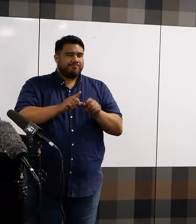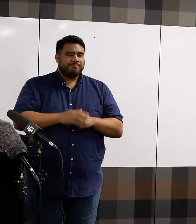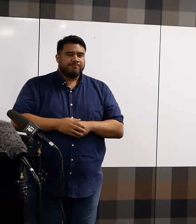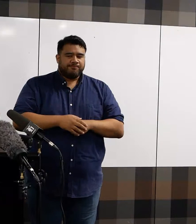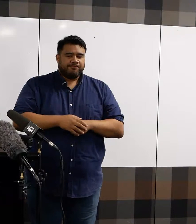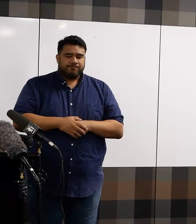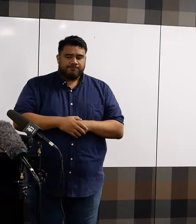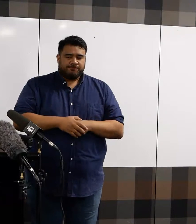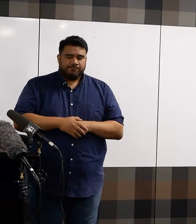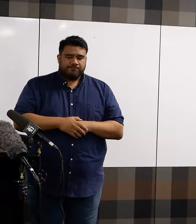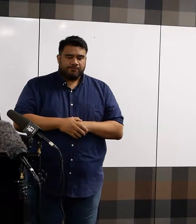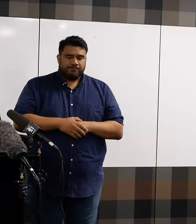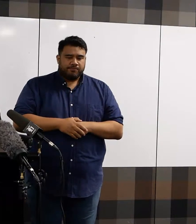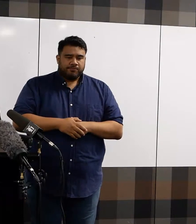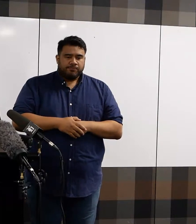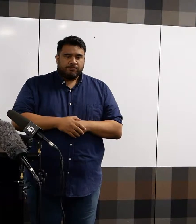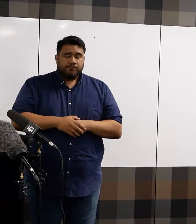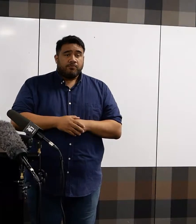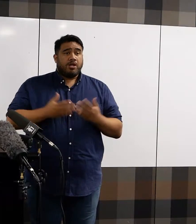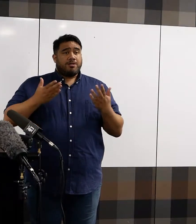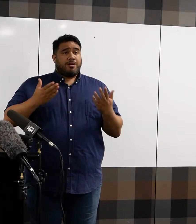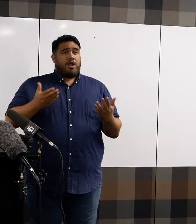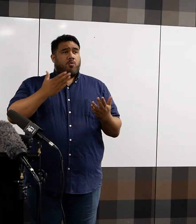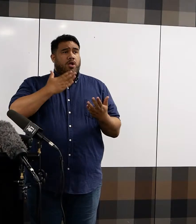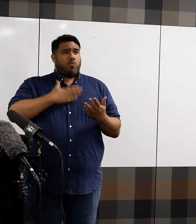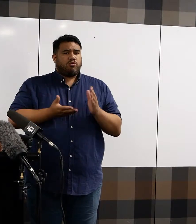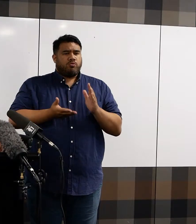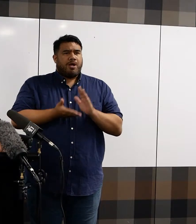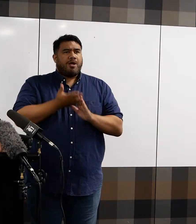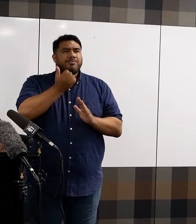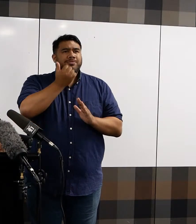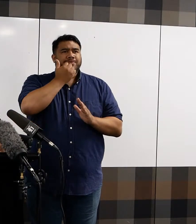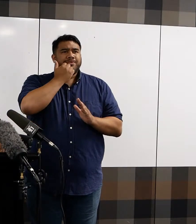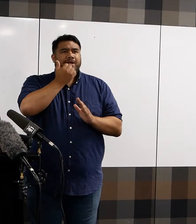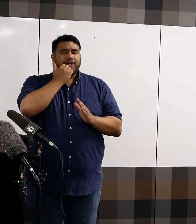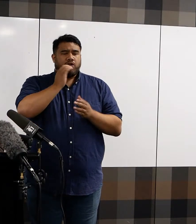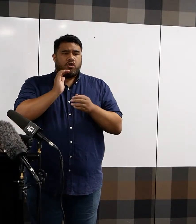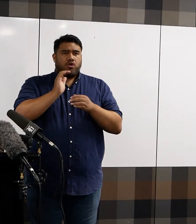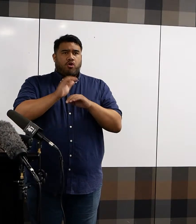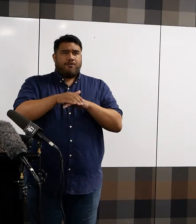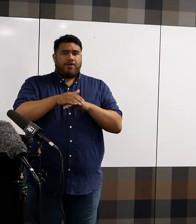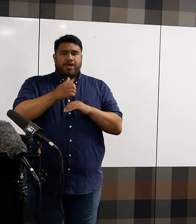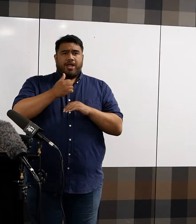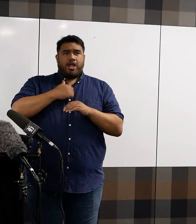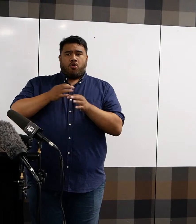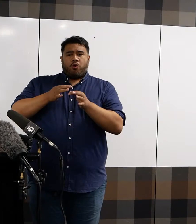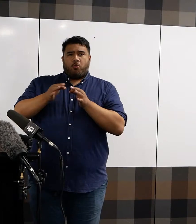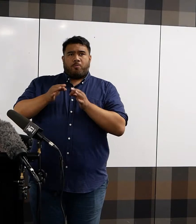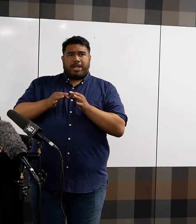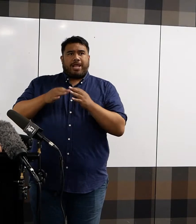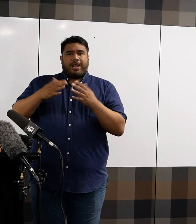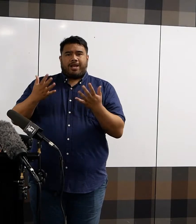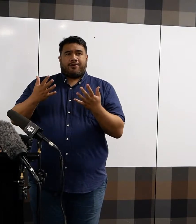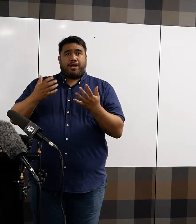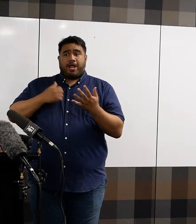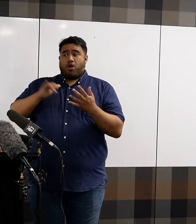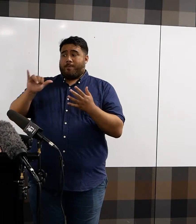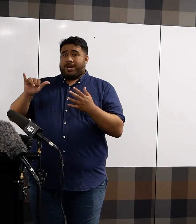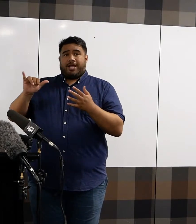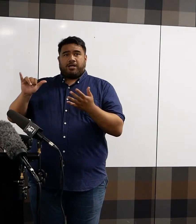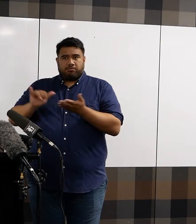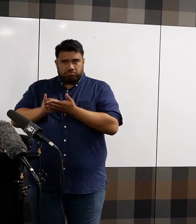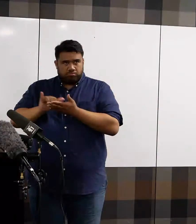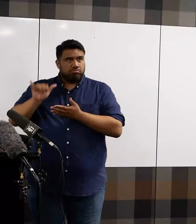I just give you as much of an update as I can on the assisted departure from Wuhan and the Air New